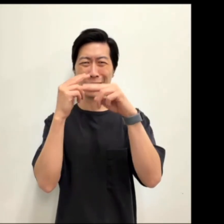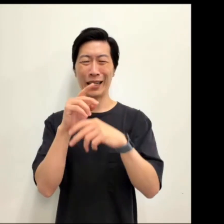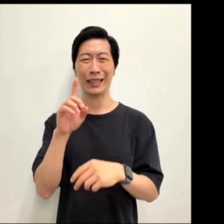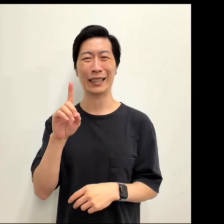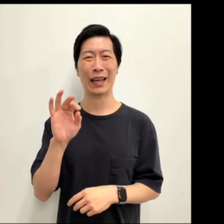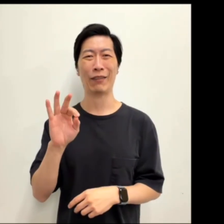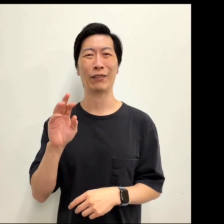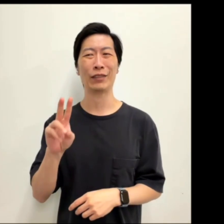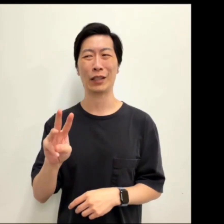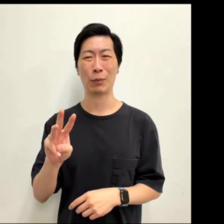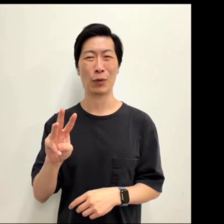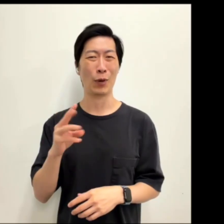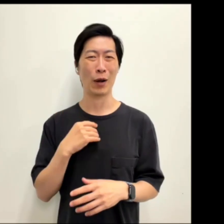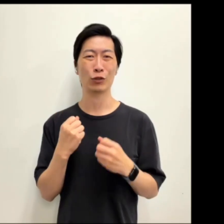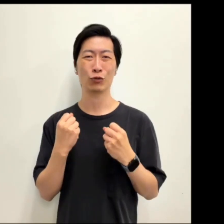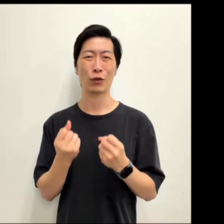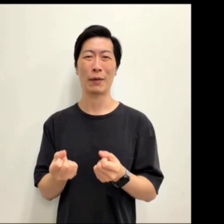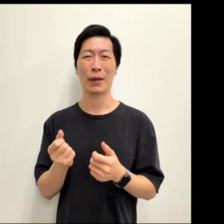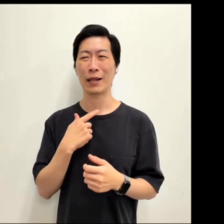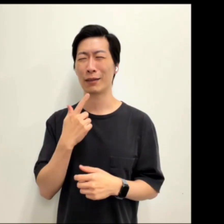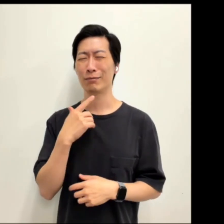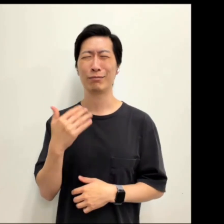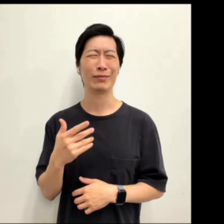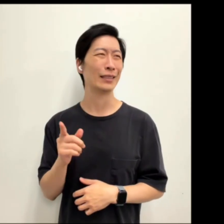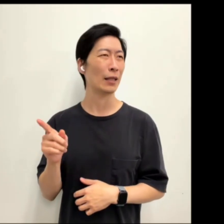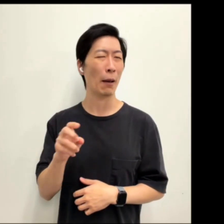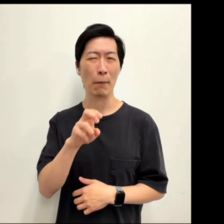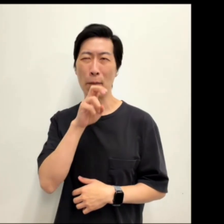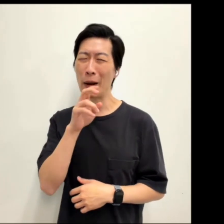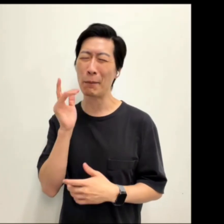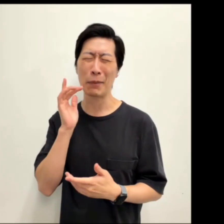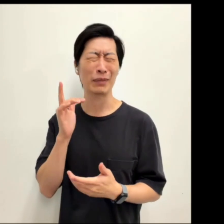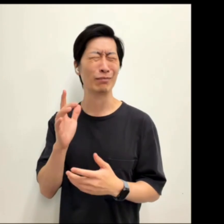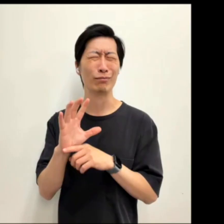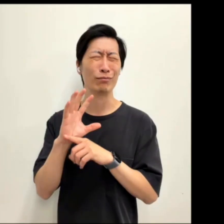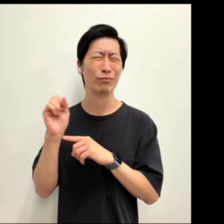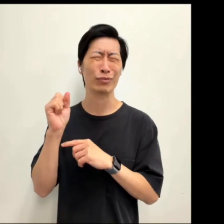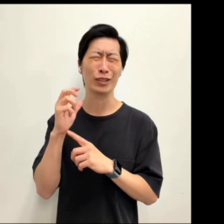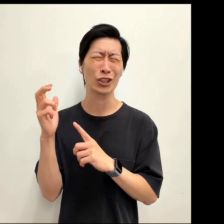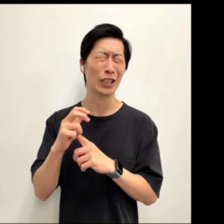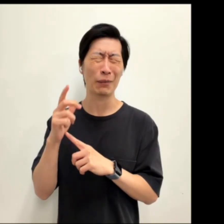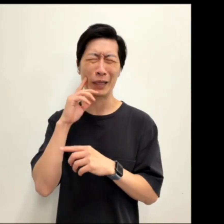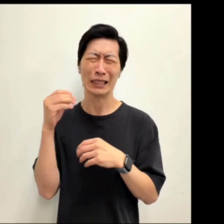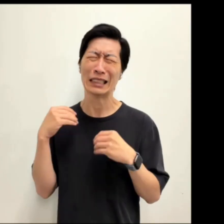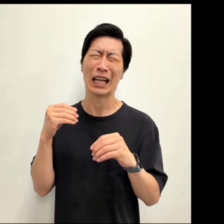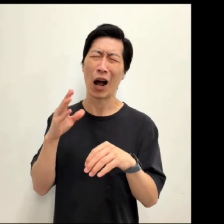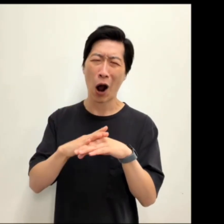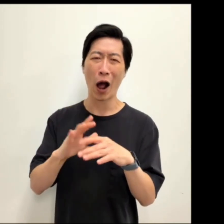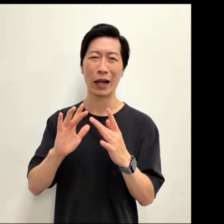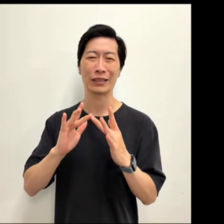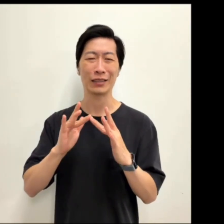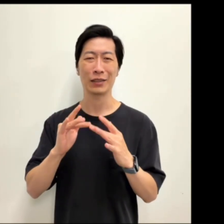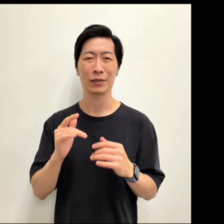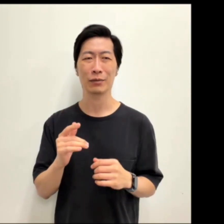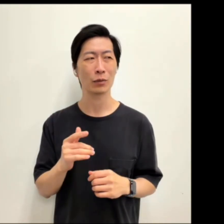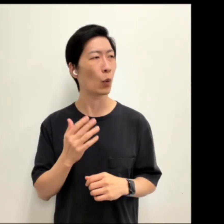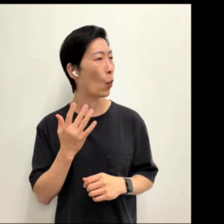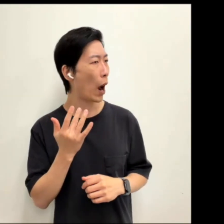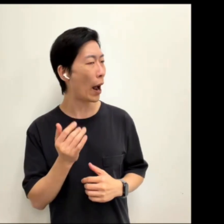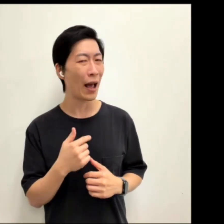this huge underpass in DFW. We were driving home and I said, man, these guys must kill it online. They must sell so much